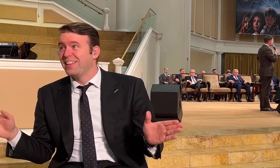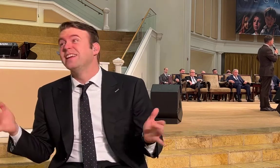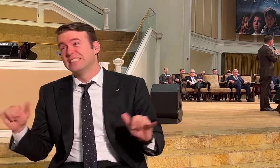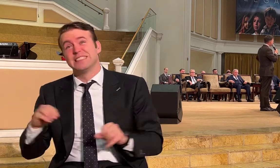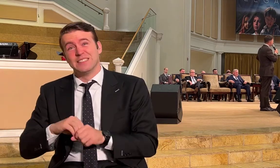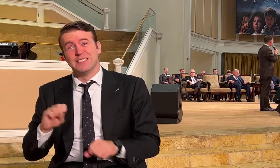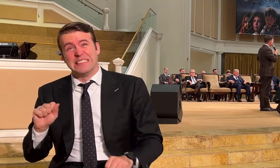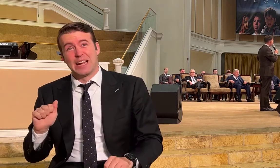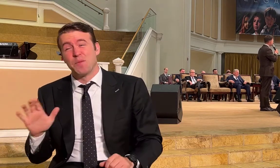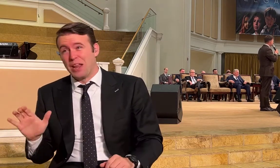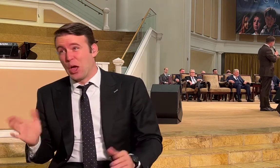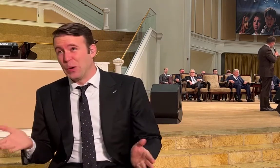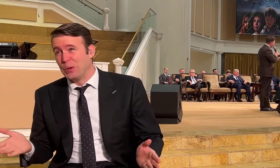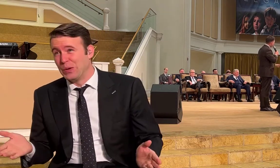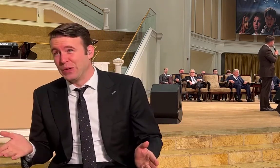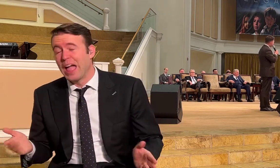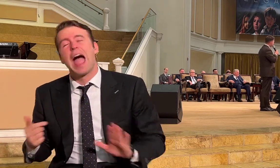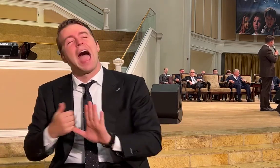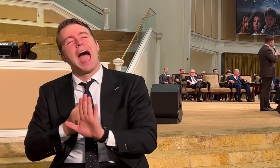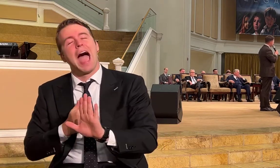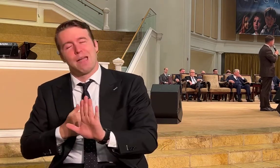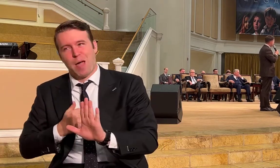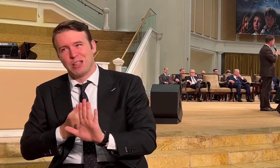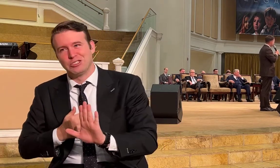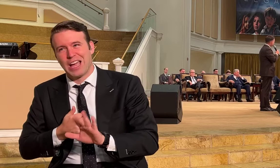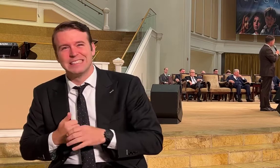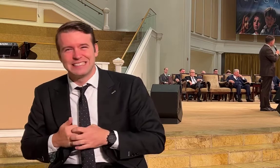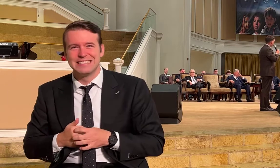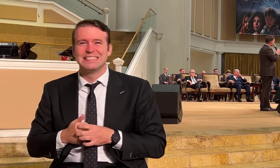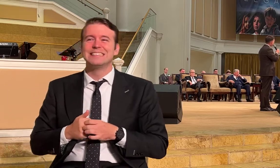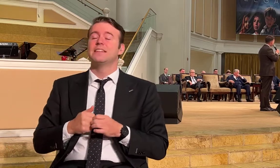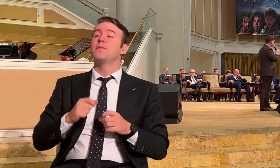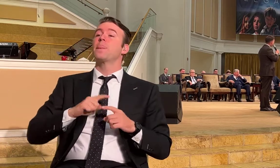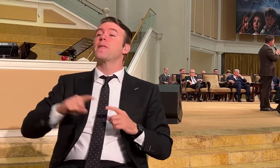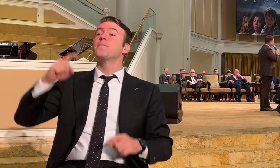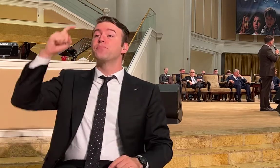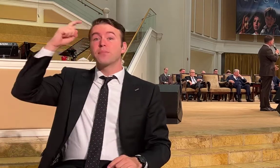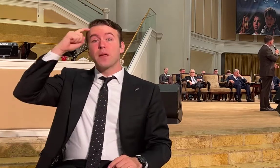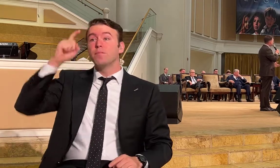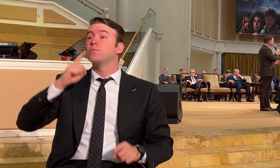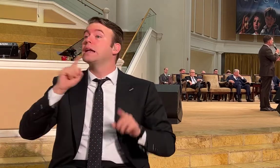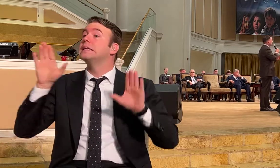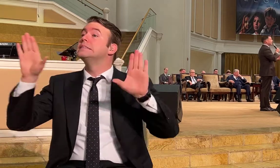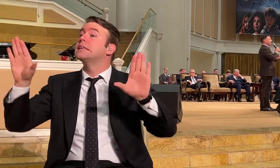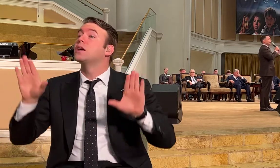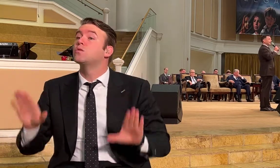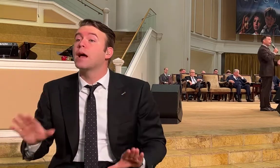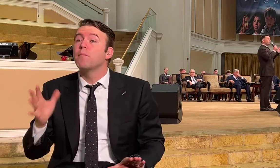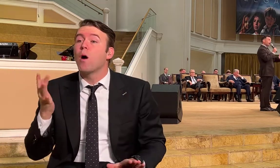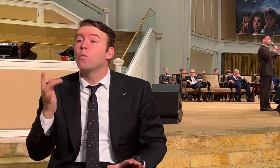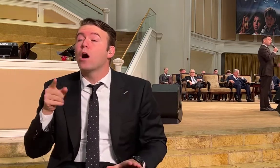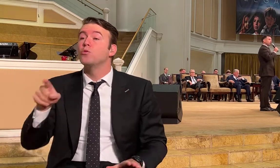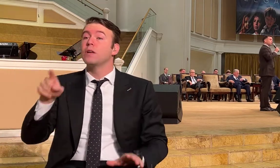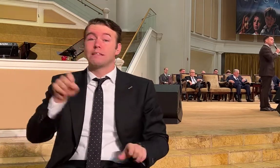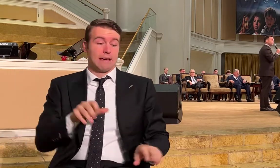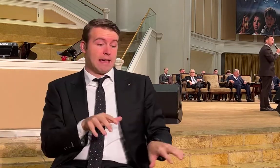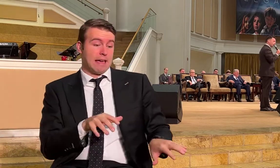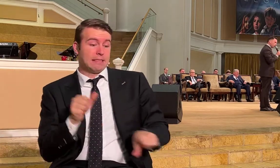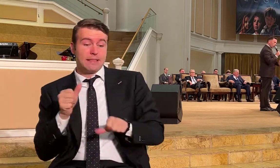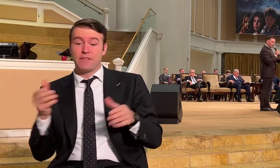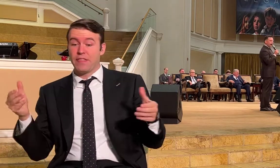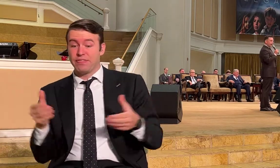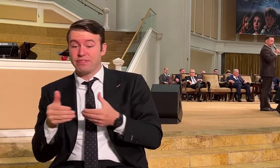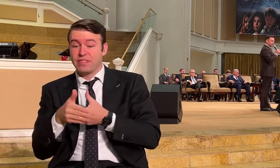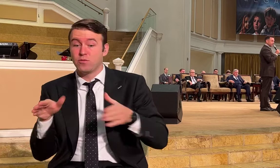You're still in the sun now. I apologize. But the brain is incredible because you can leave this room